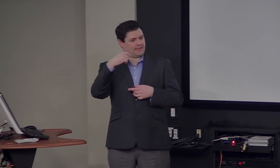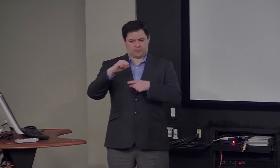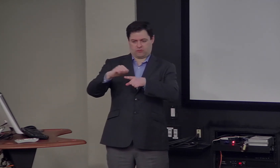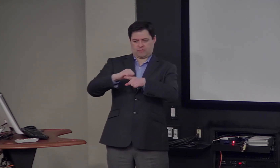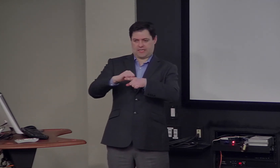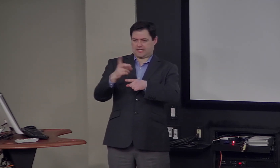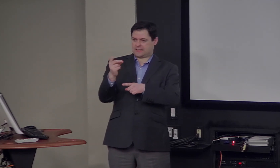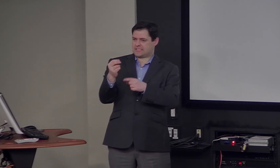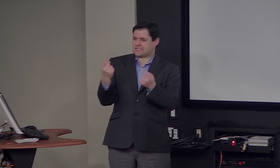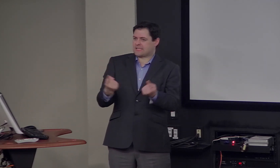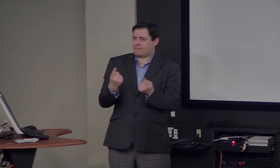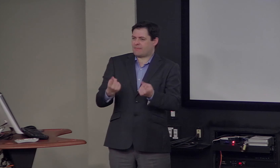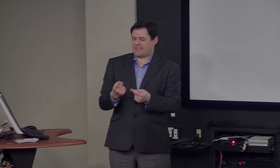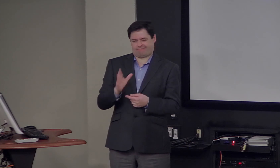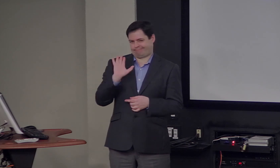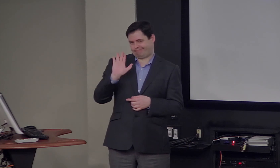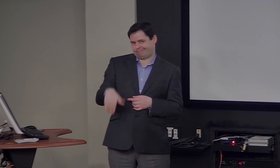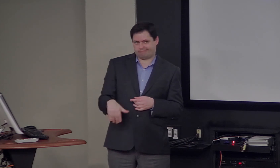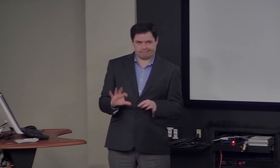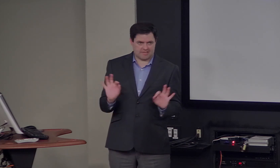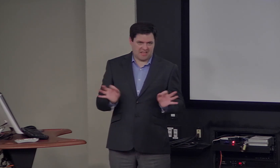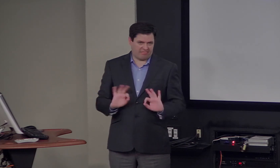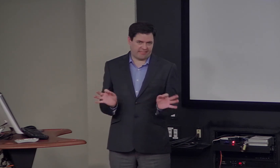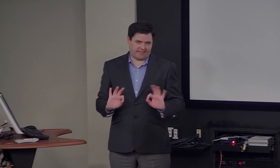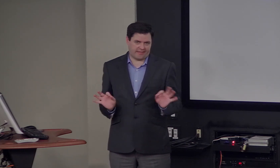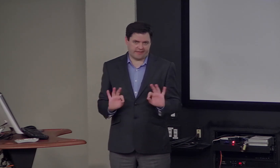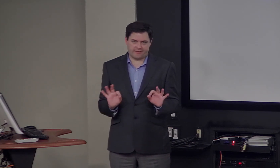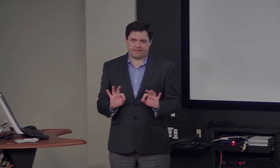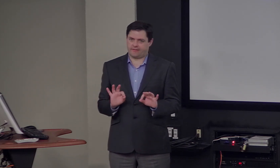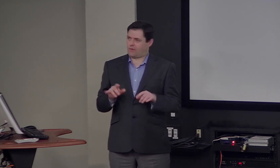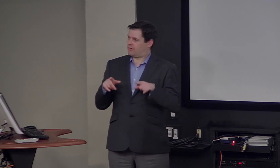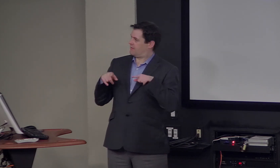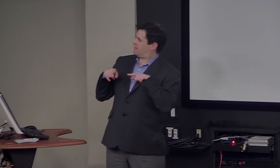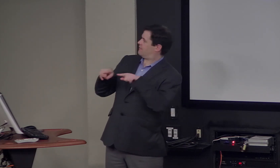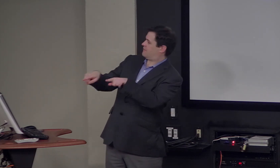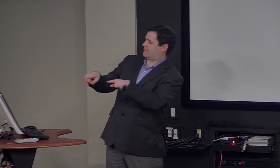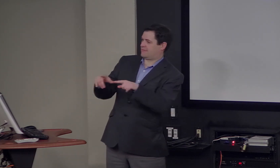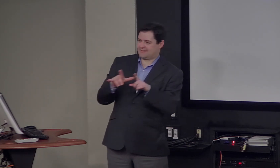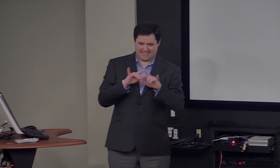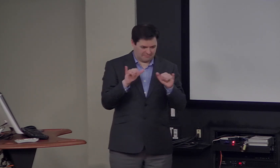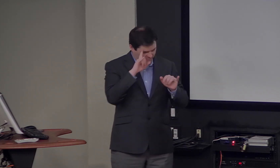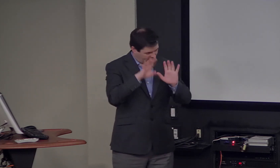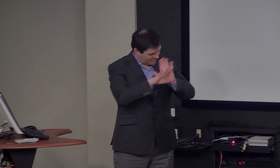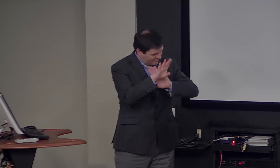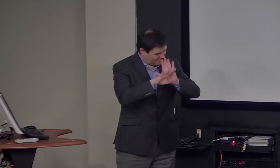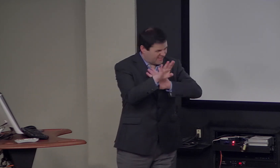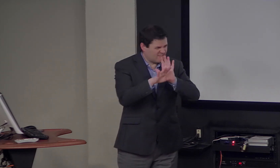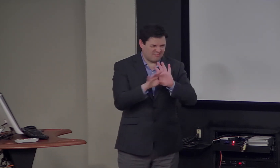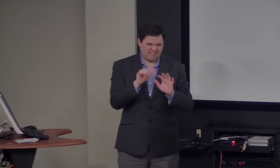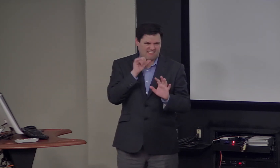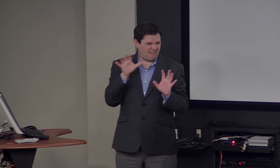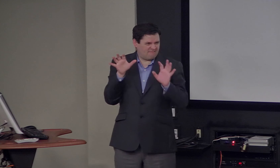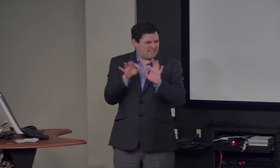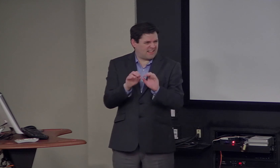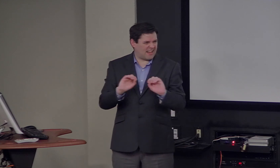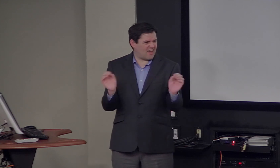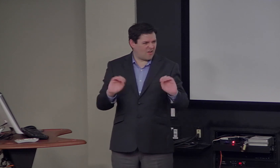So it could be that we have a belief that training actually imparts something on the students that it really doesn't, that it's just their own natural